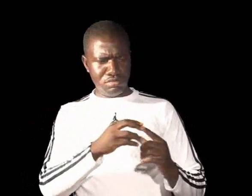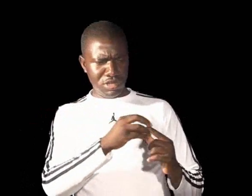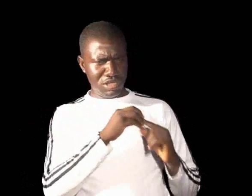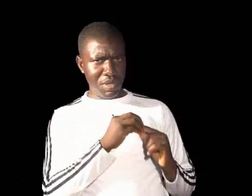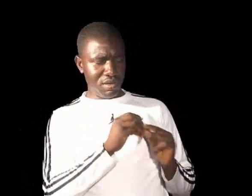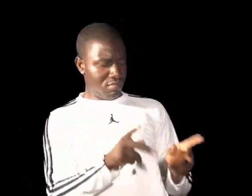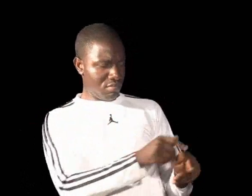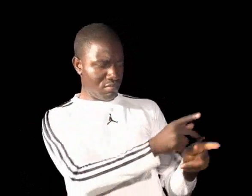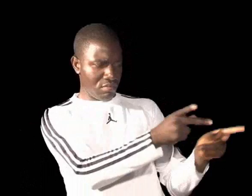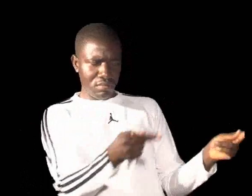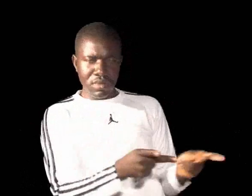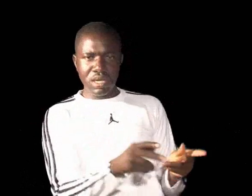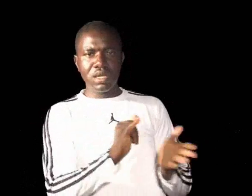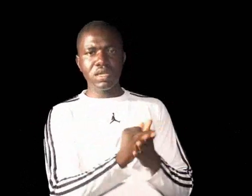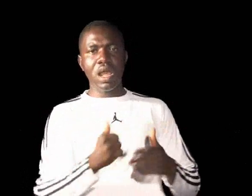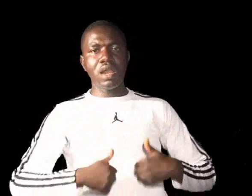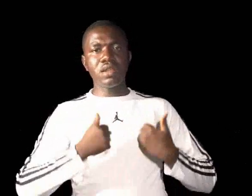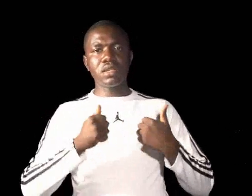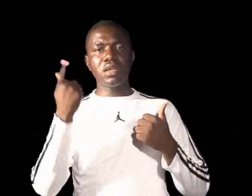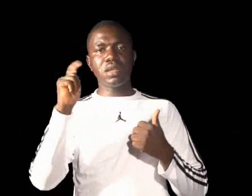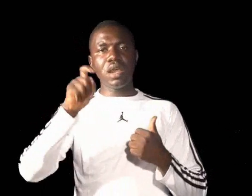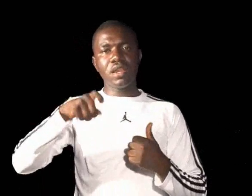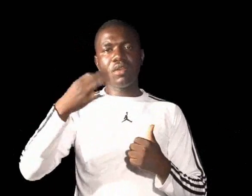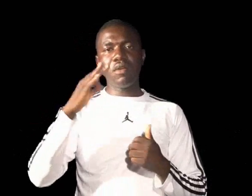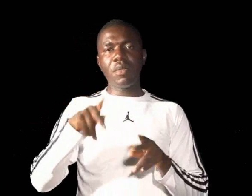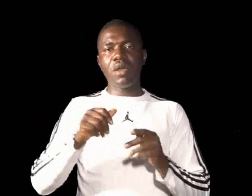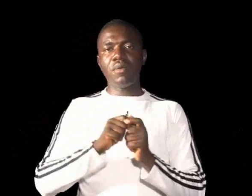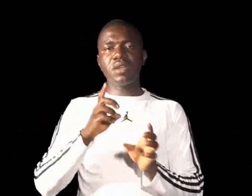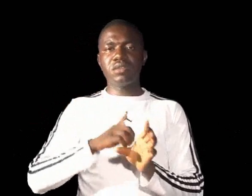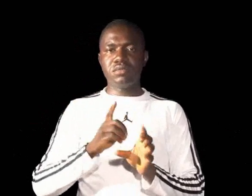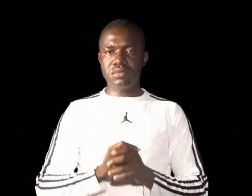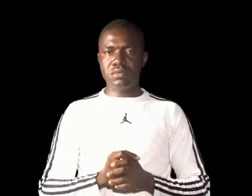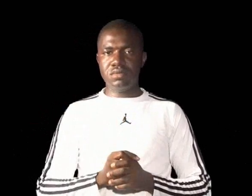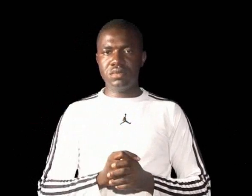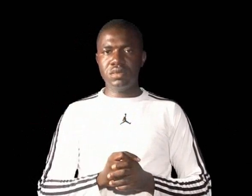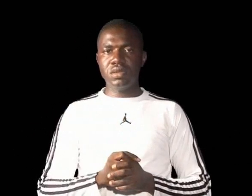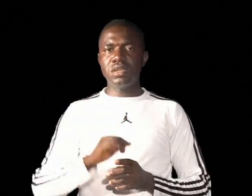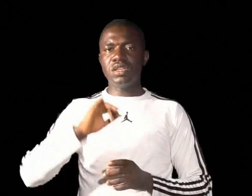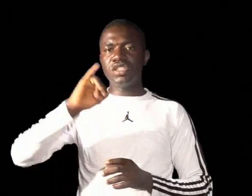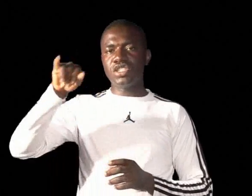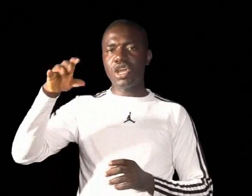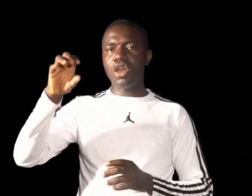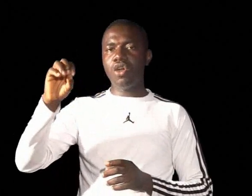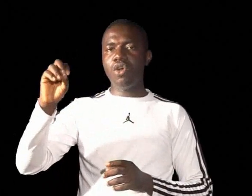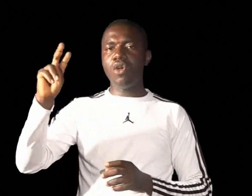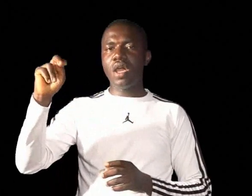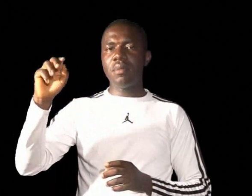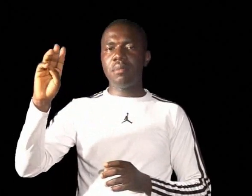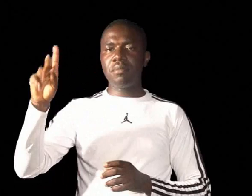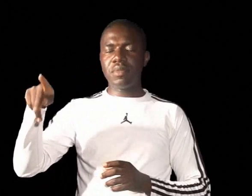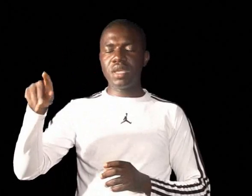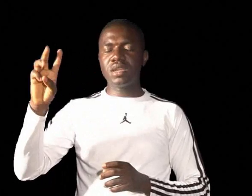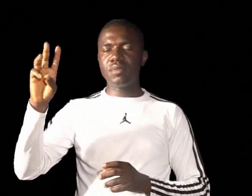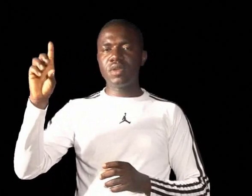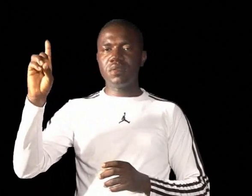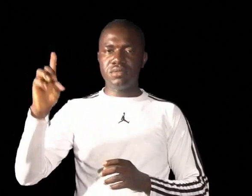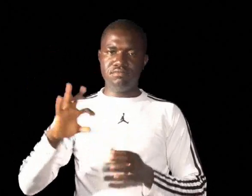specific clause relating to the rights of persons with disabilities. Source: JONAPWD,